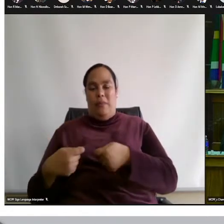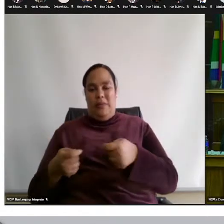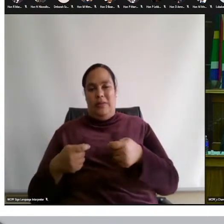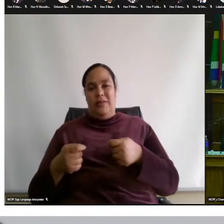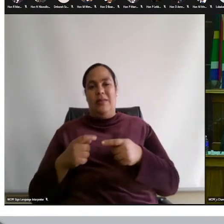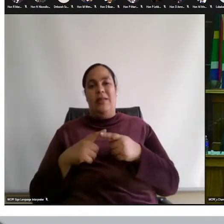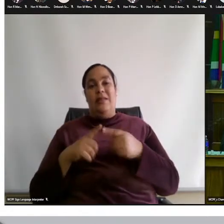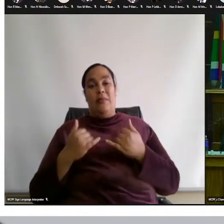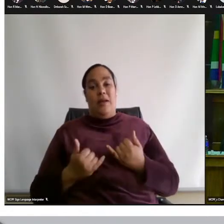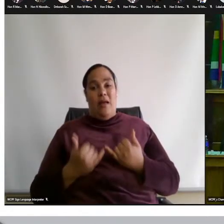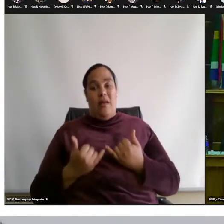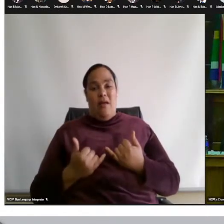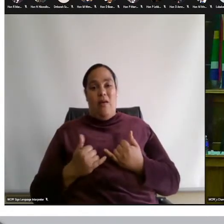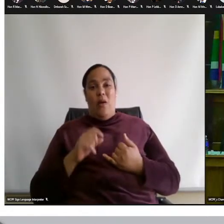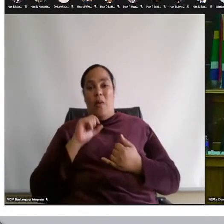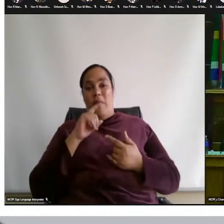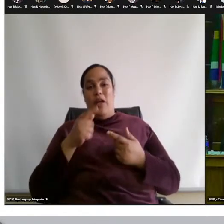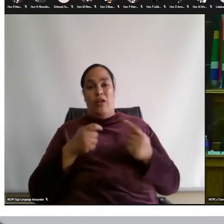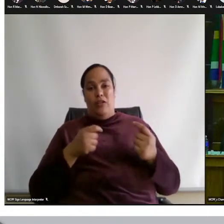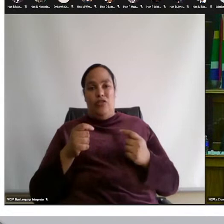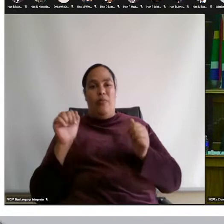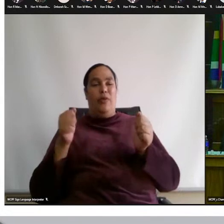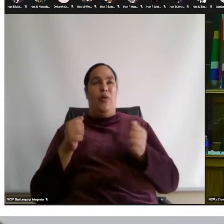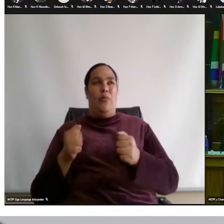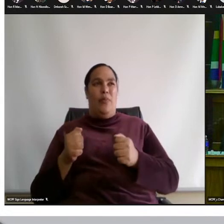currently those shops employ